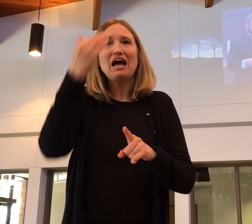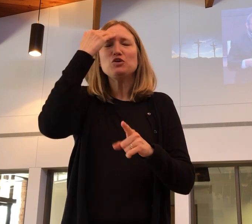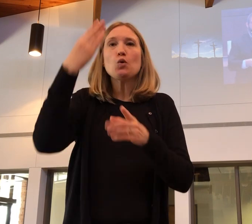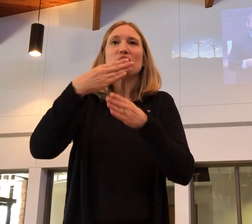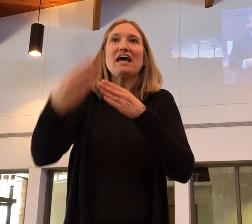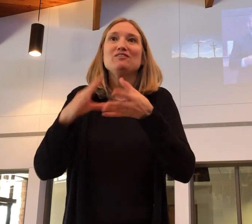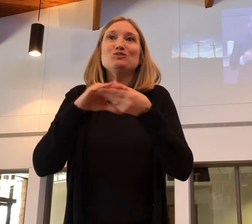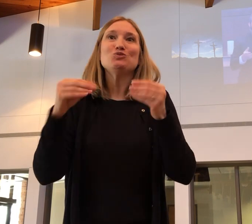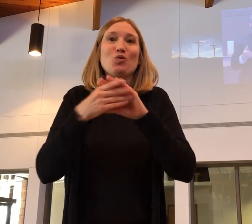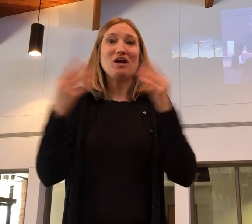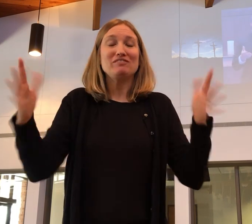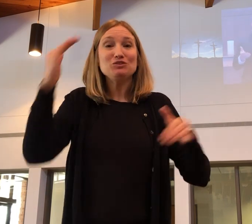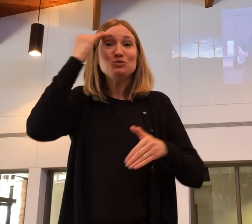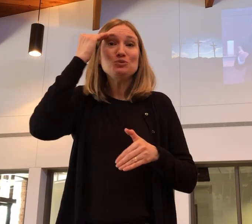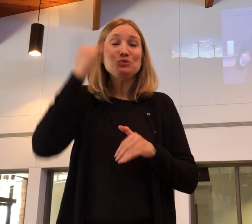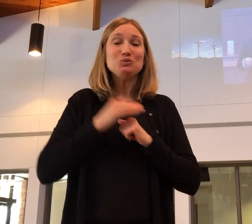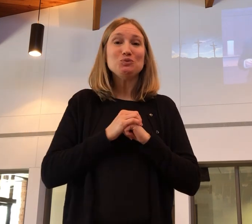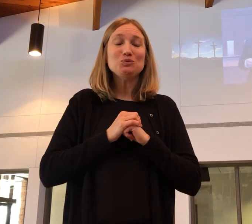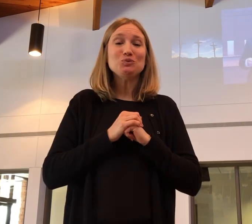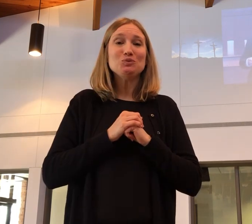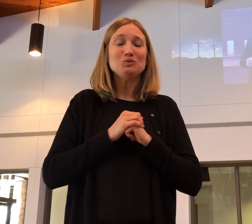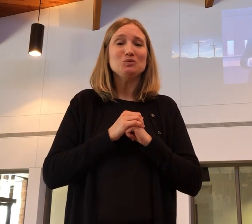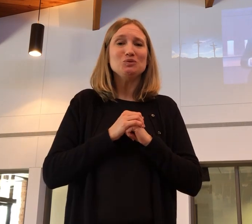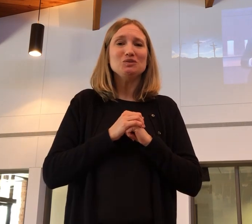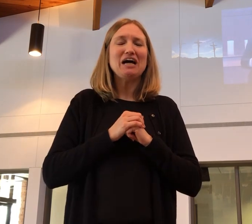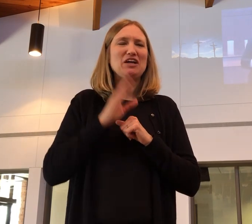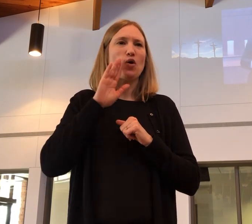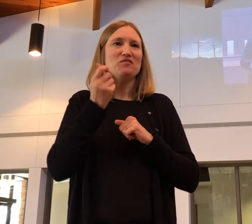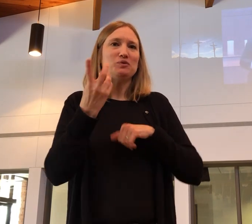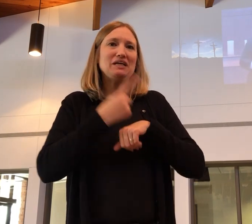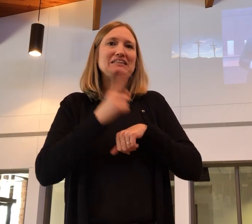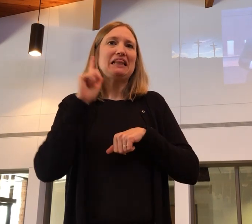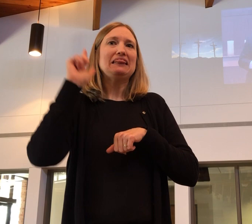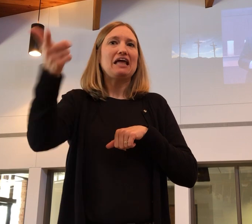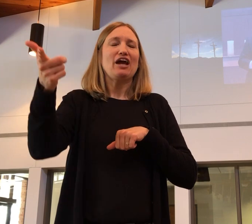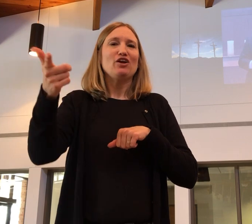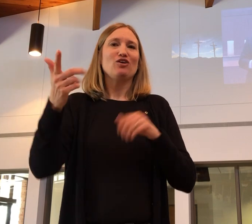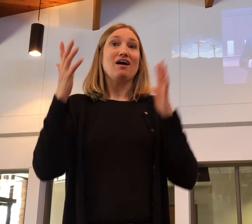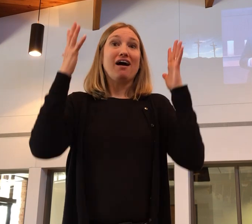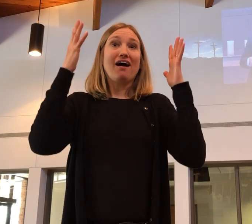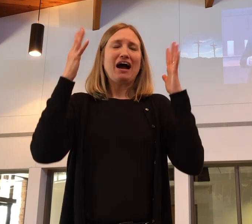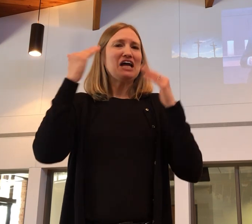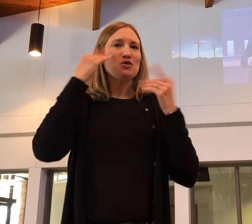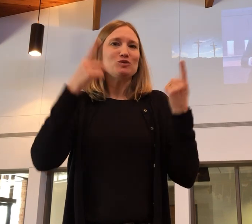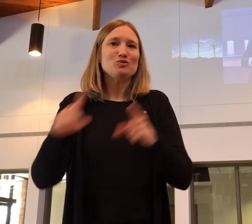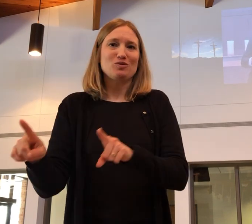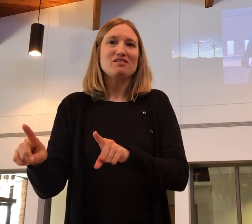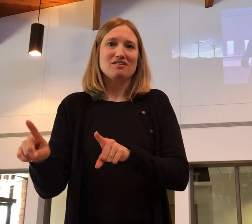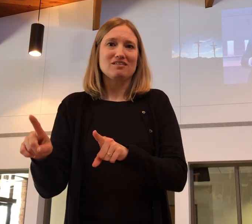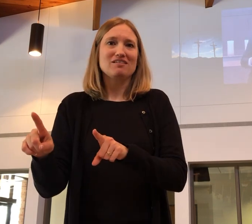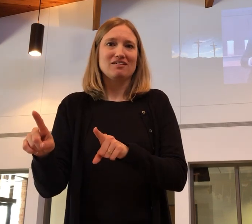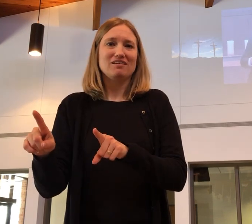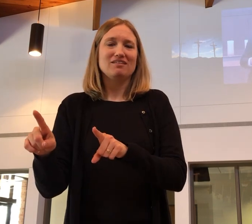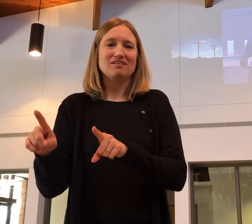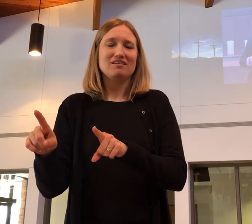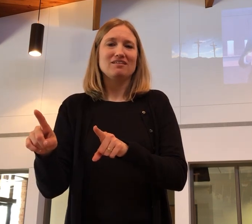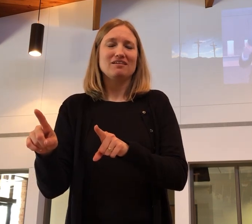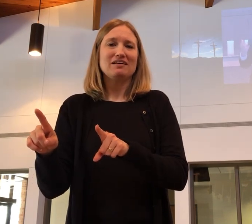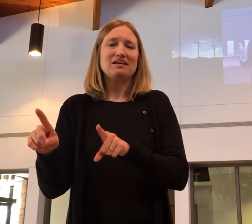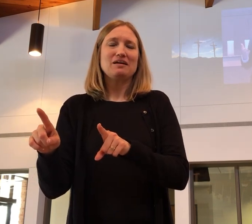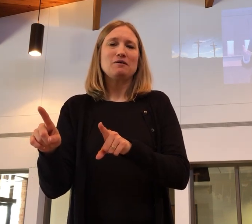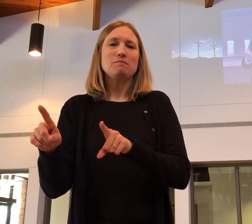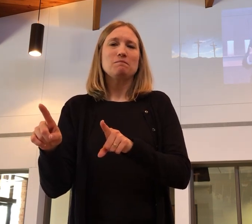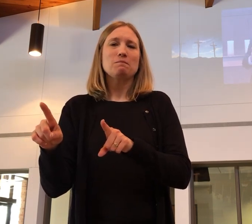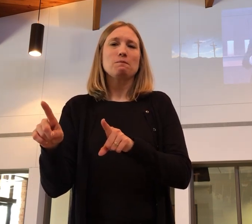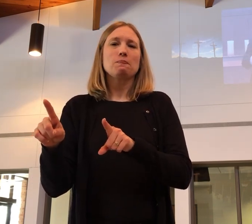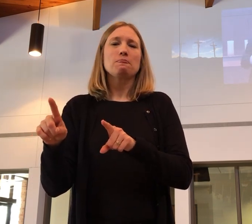of the story that would be told just a few days later, I knew what was coming. But in